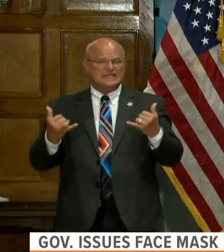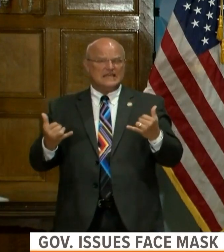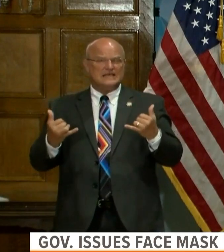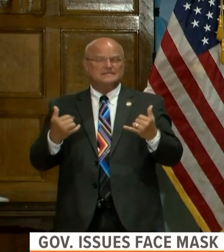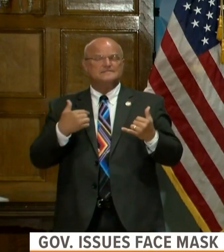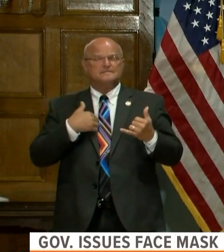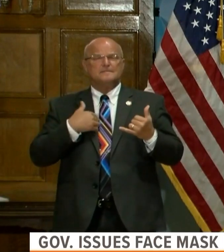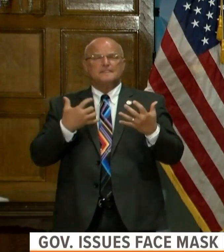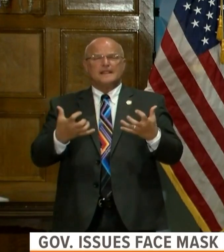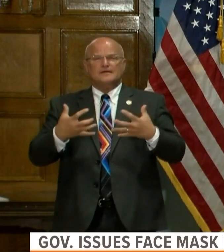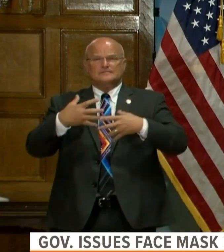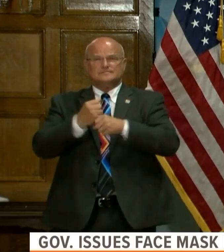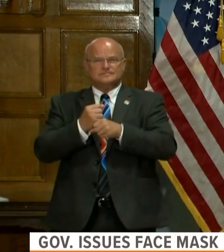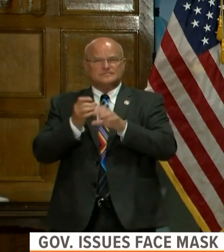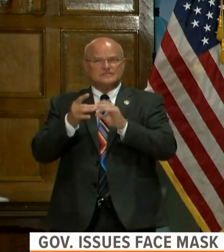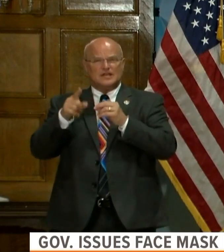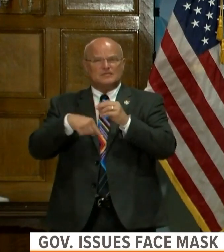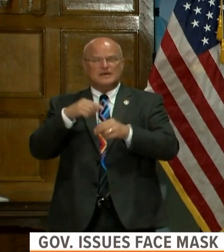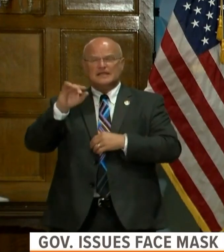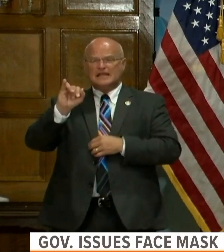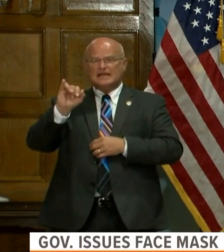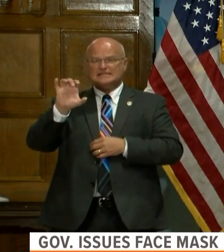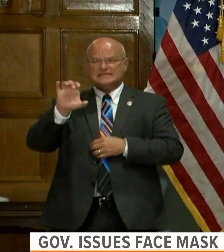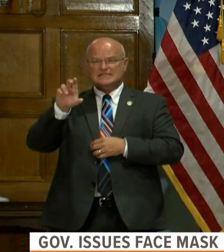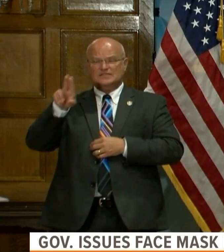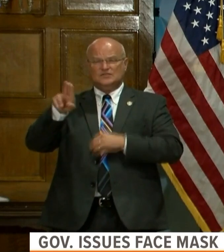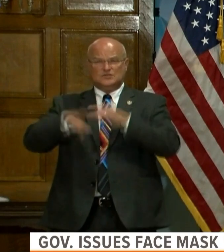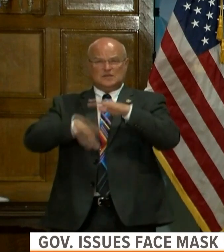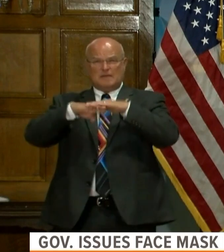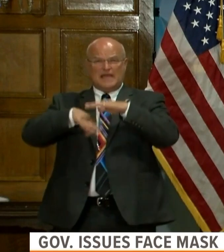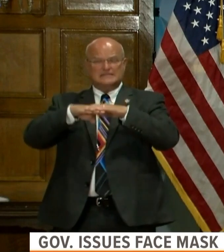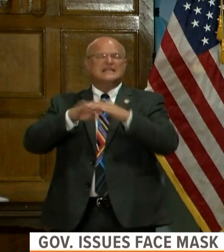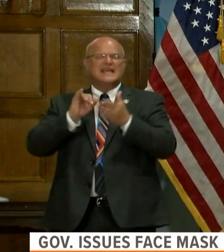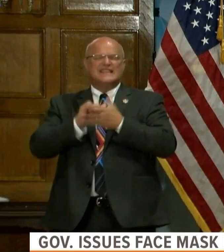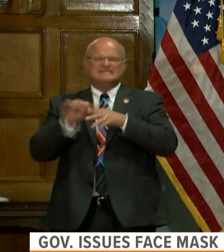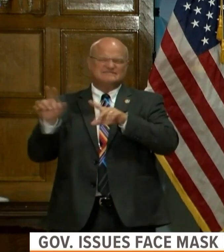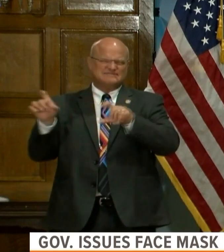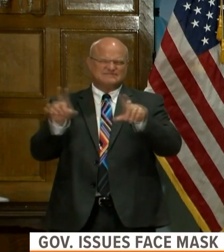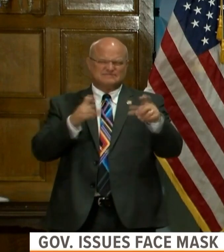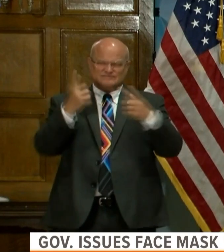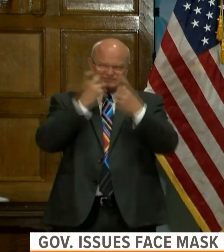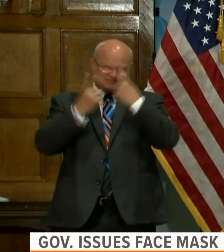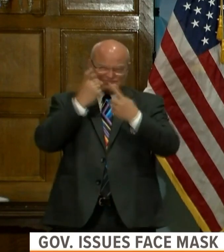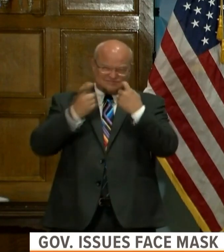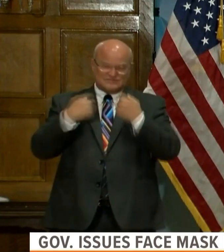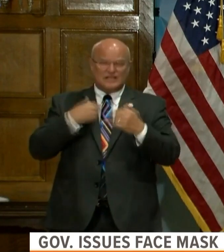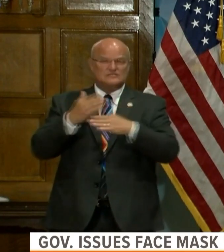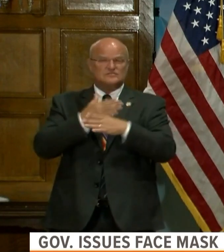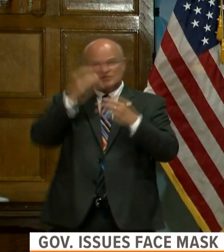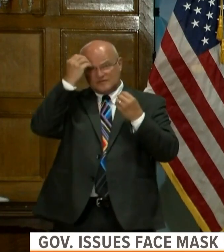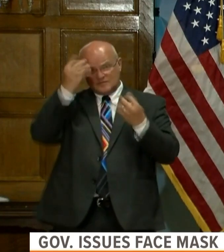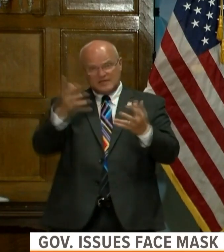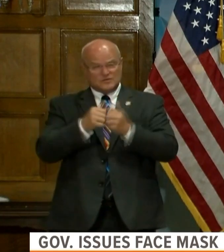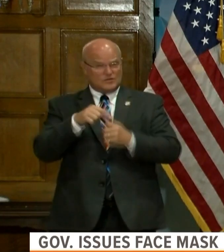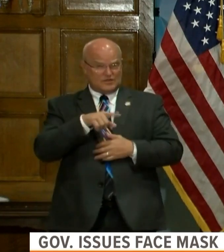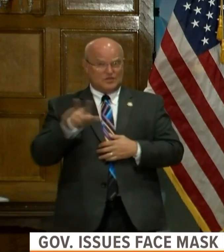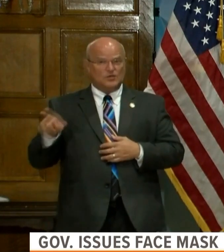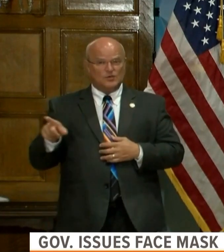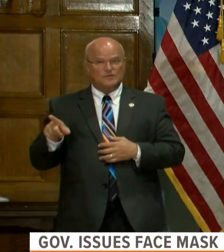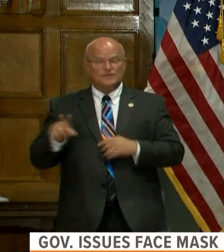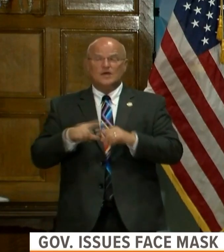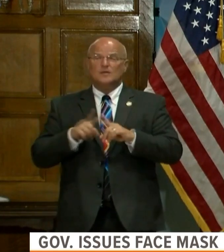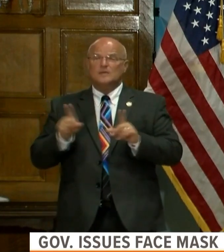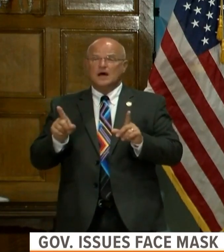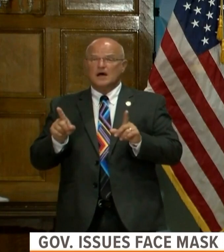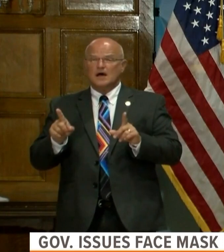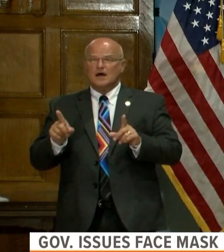First, I want to just briefly talk about ICU capacity. That is a pretty common question that we get asked a lot, so I thought I'd share some information there. But before